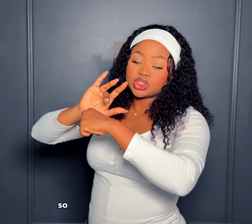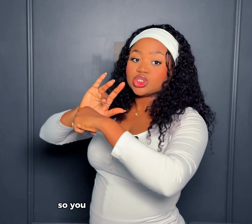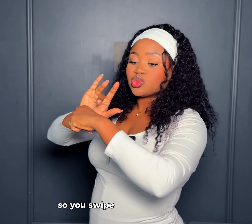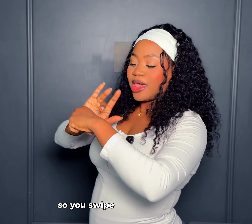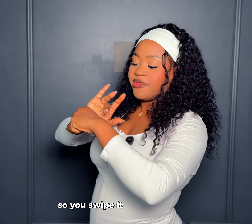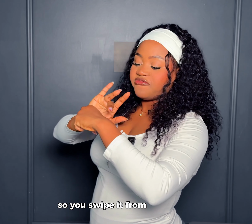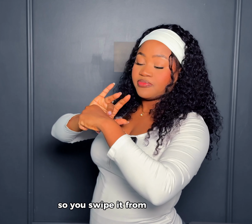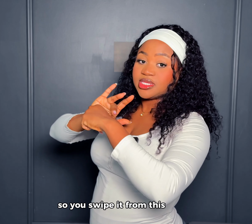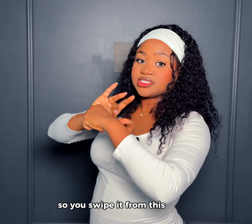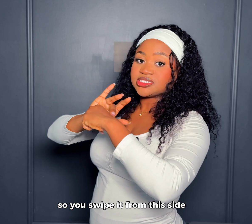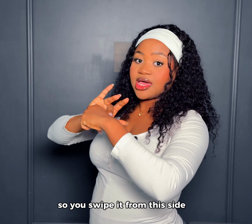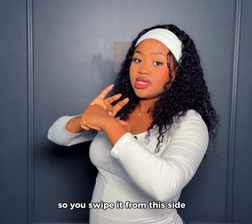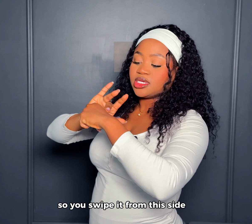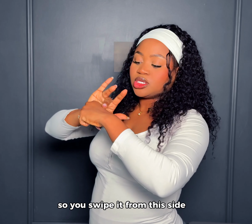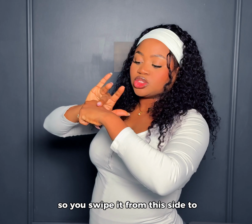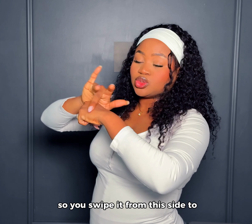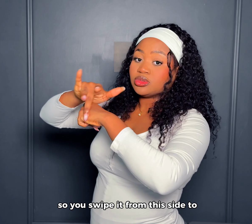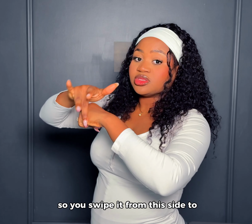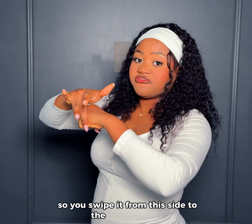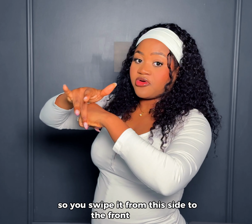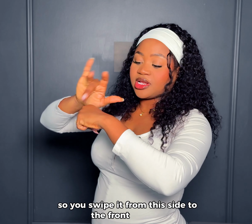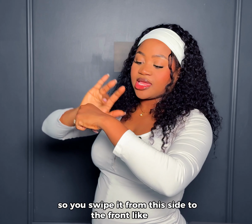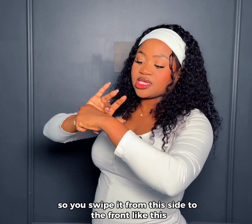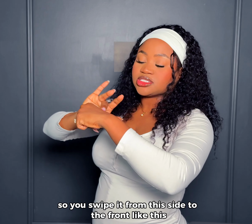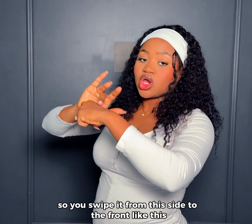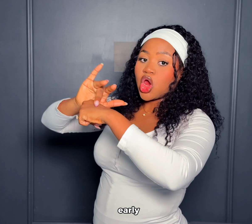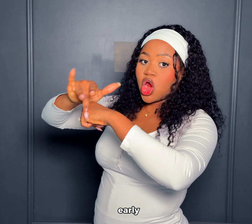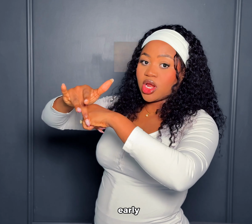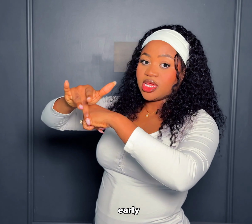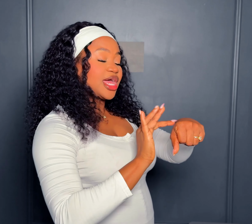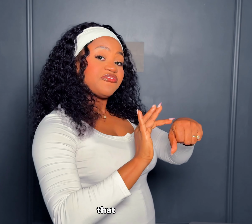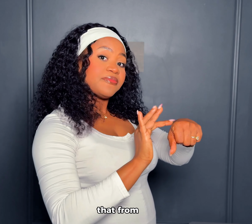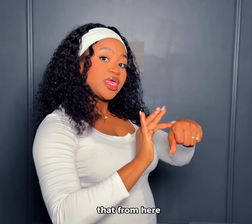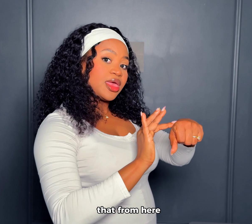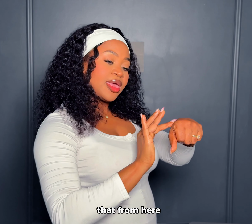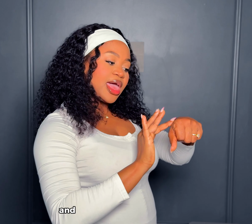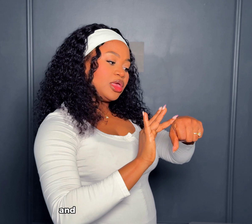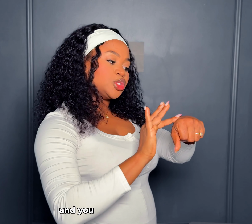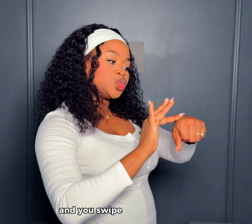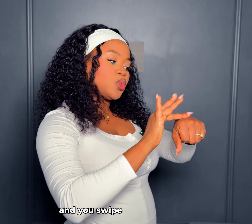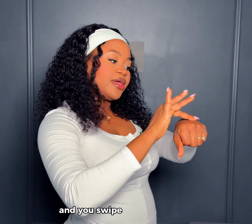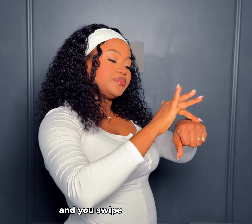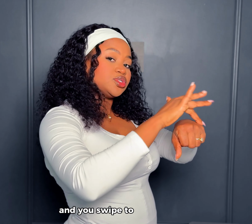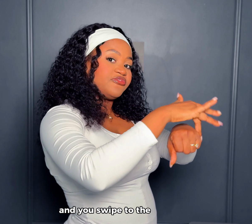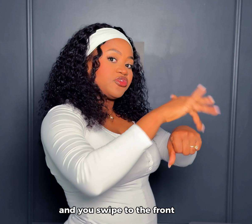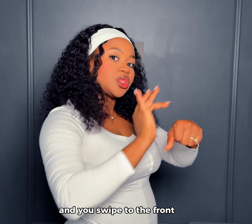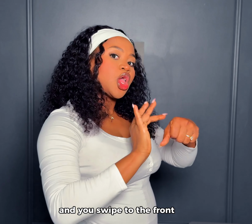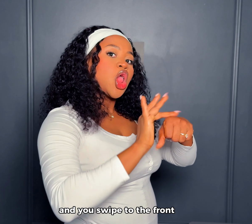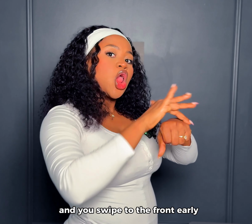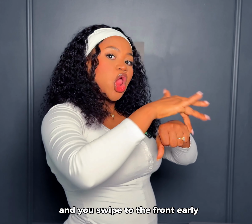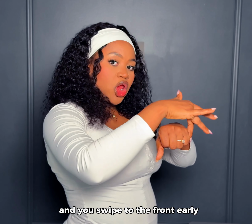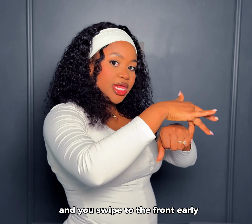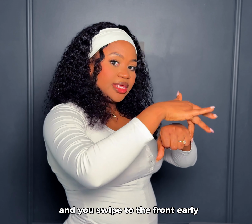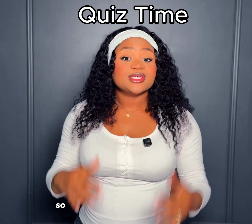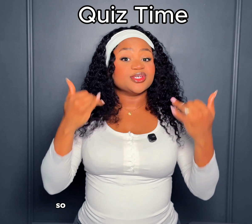you swipe it from this side to the front like this. Early. Start from here and you swipe to the front. Early. So